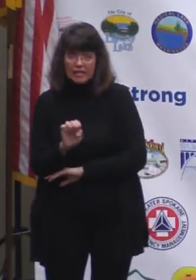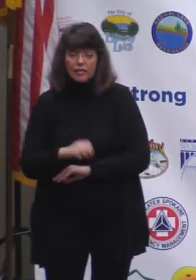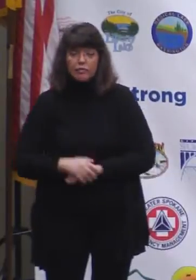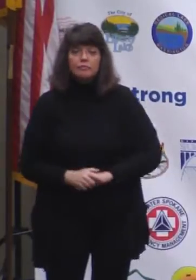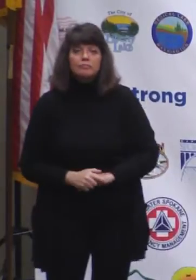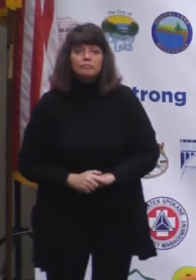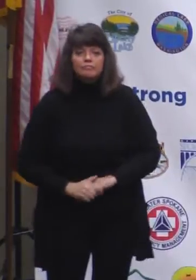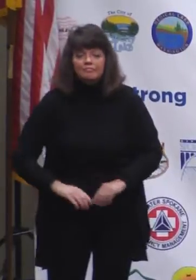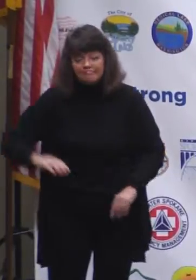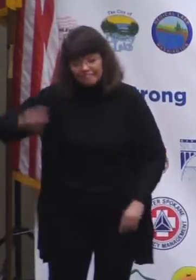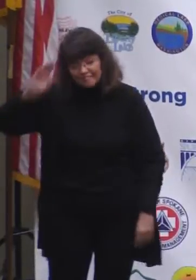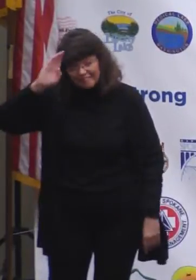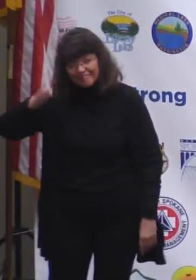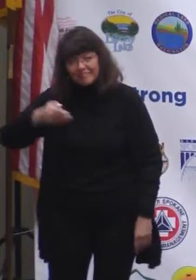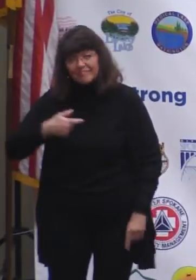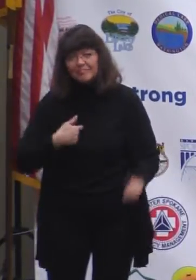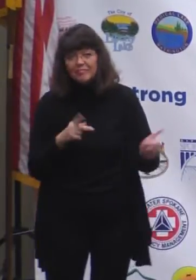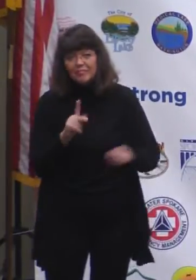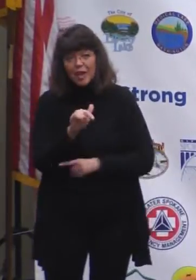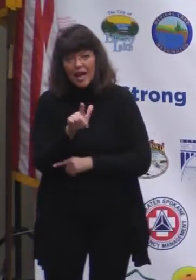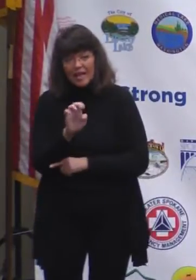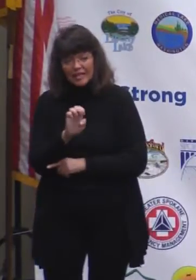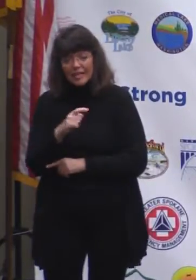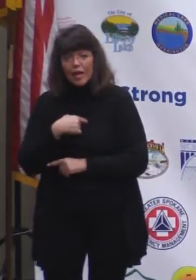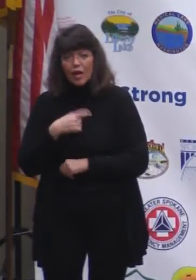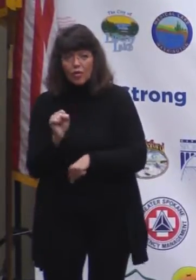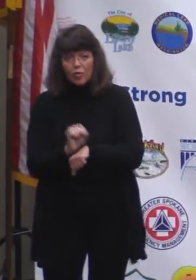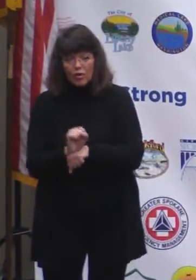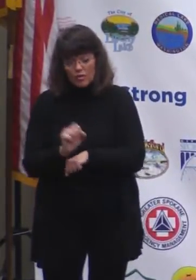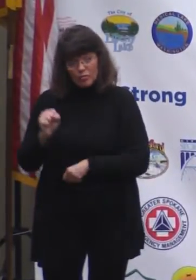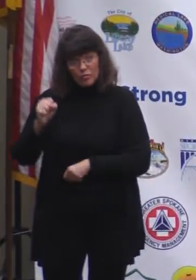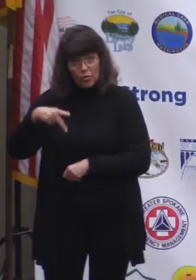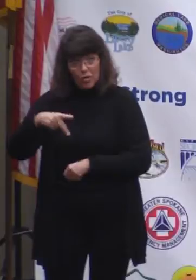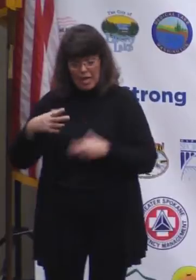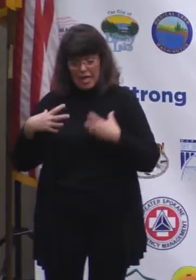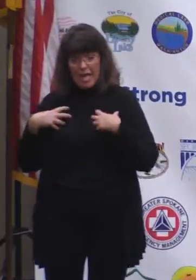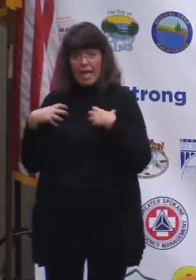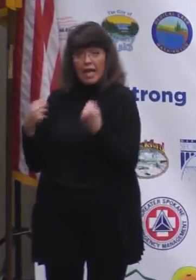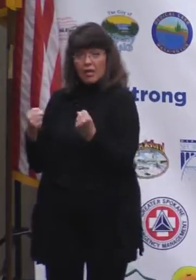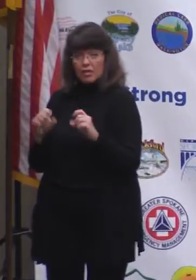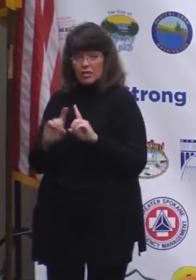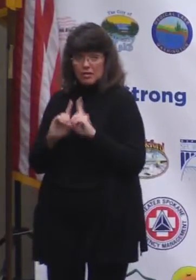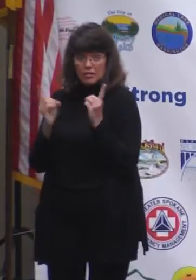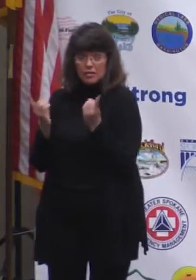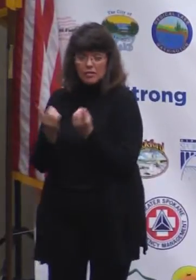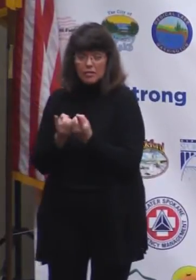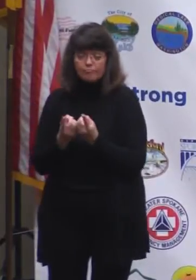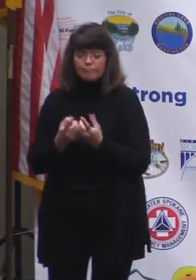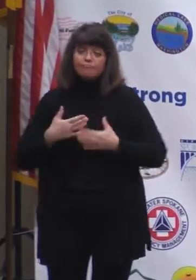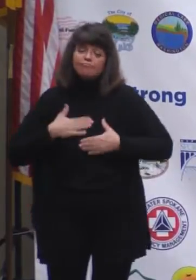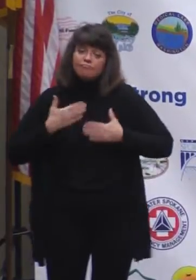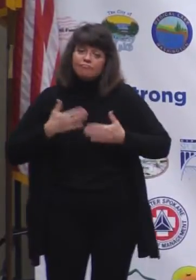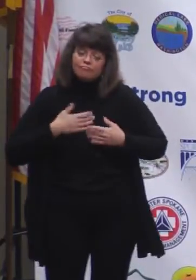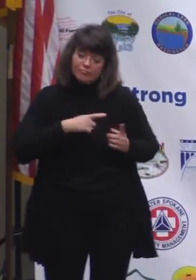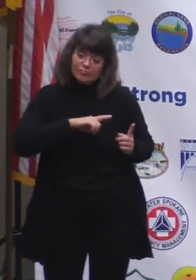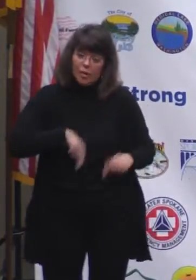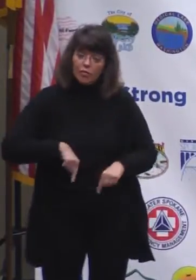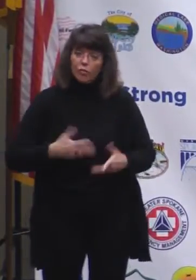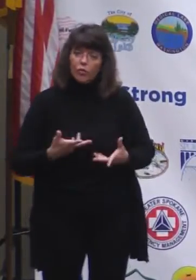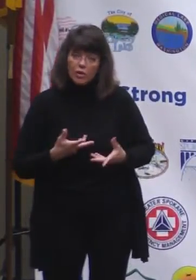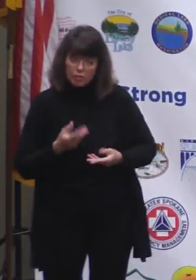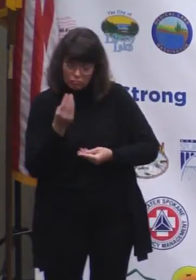Hi, my name is Kylie Kingsbury and I work at Spokane Regional Health District. And I'm happy to be here and to share and advocate